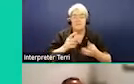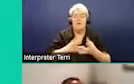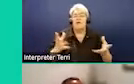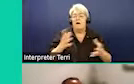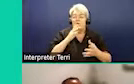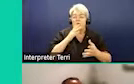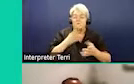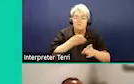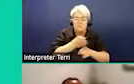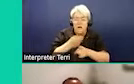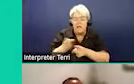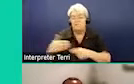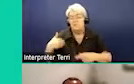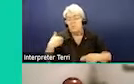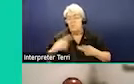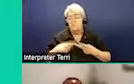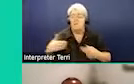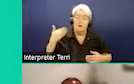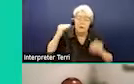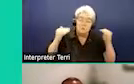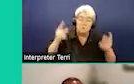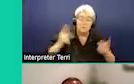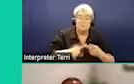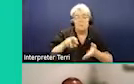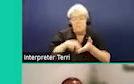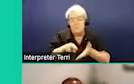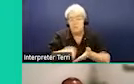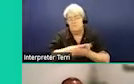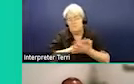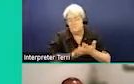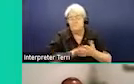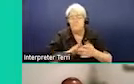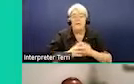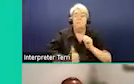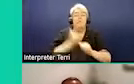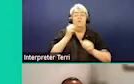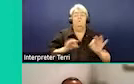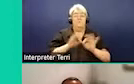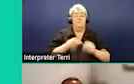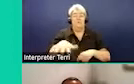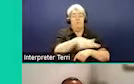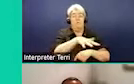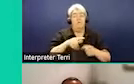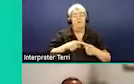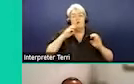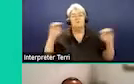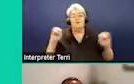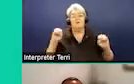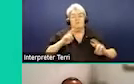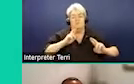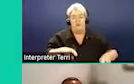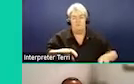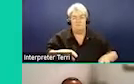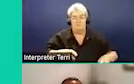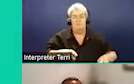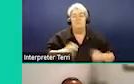adult issues, research, but most notable for this crowd is we are going to have an entire track on crisis response.